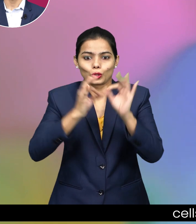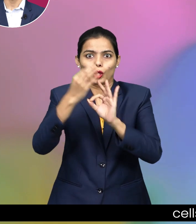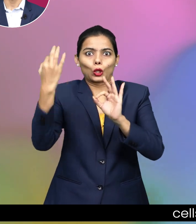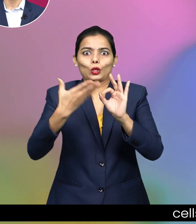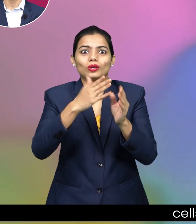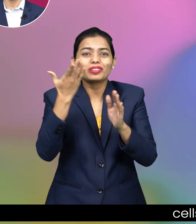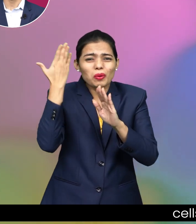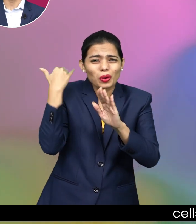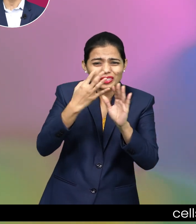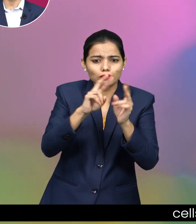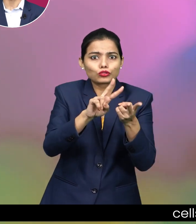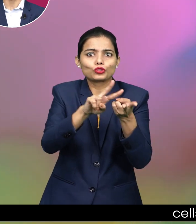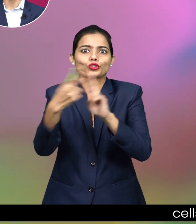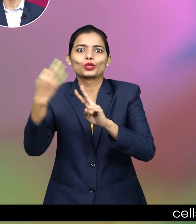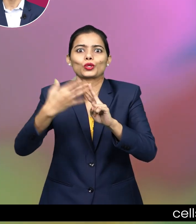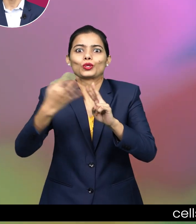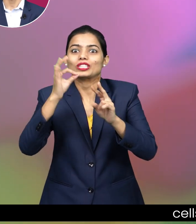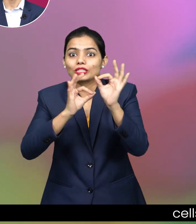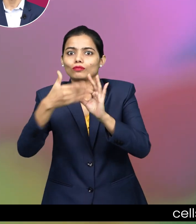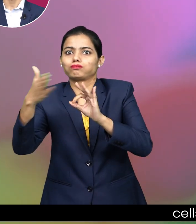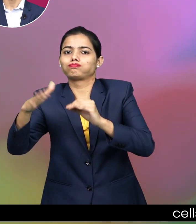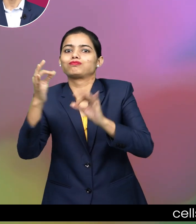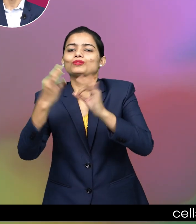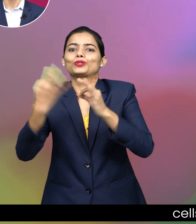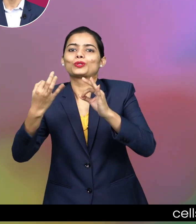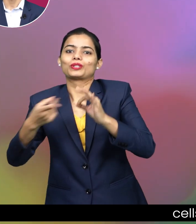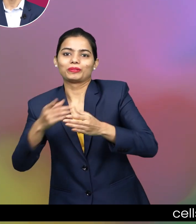cells and indicates